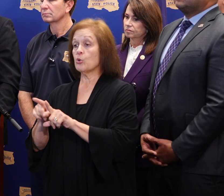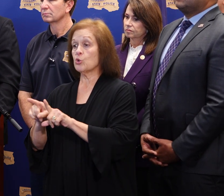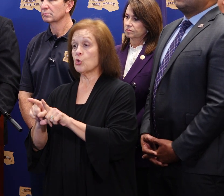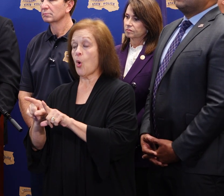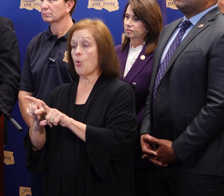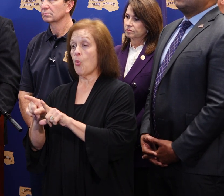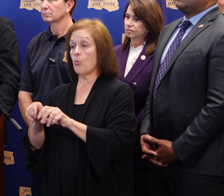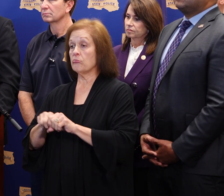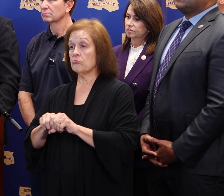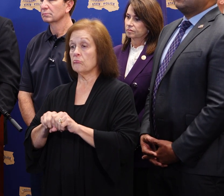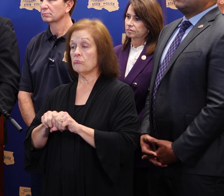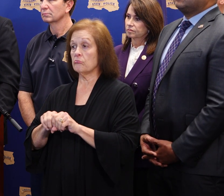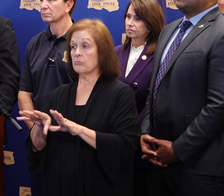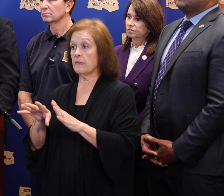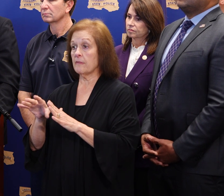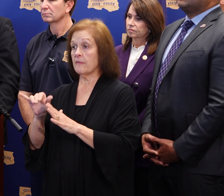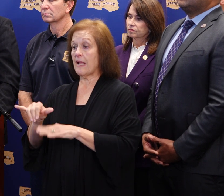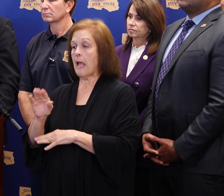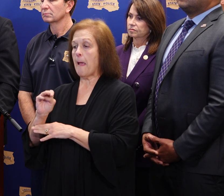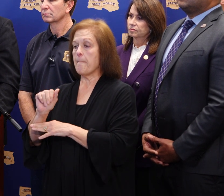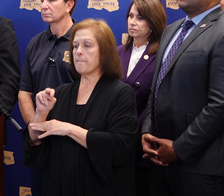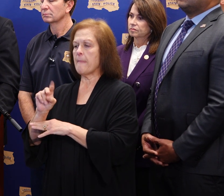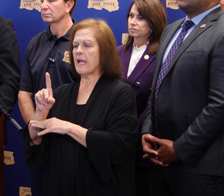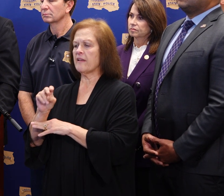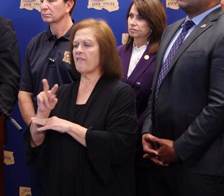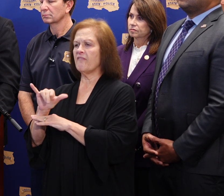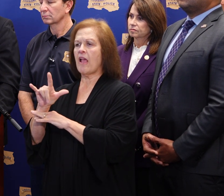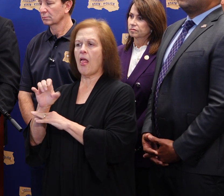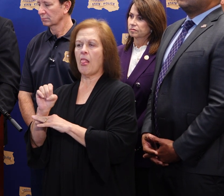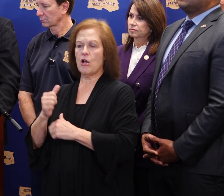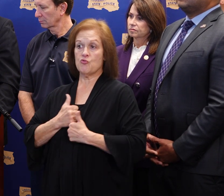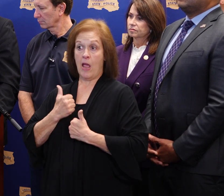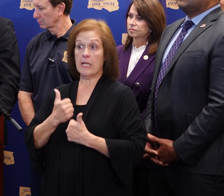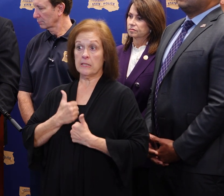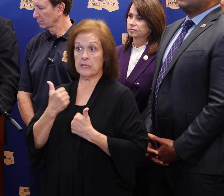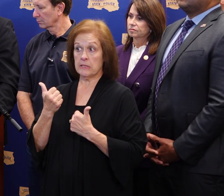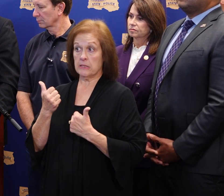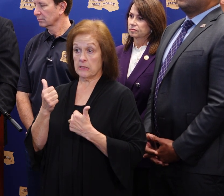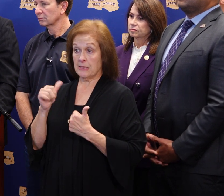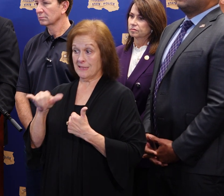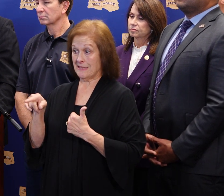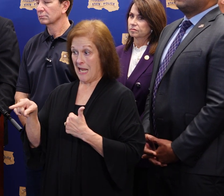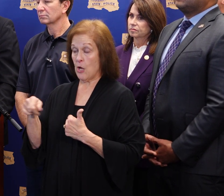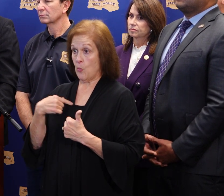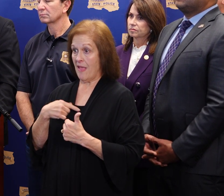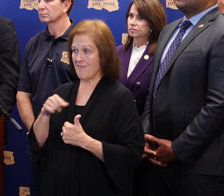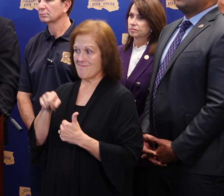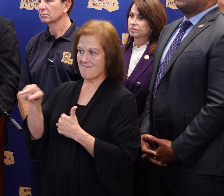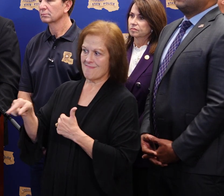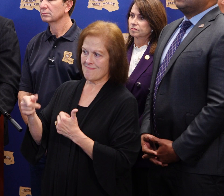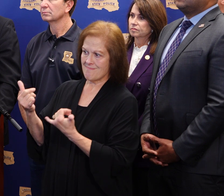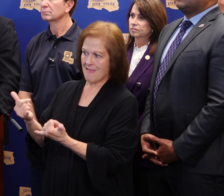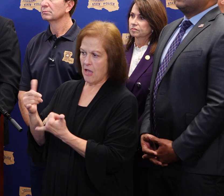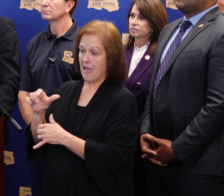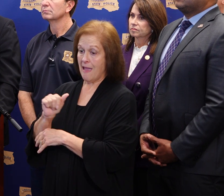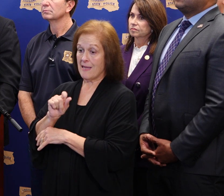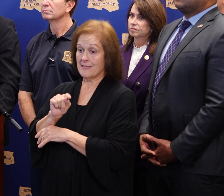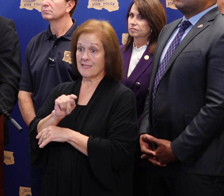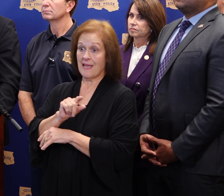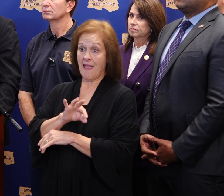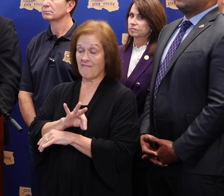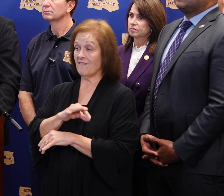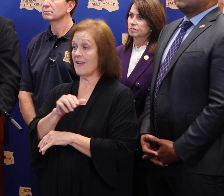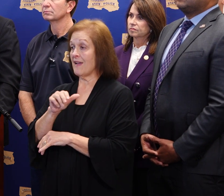of Mandeville Address where we're currently searching that scene right now. FBI and ATF agents